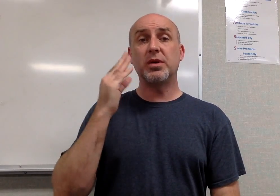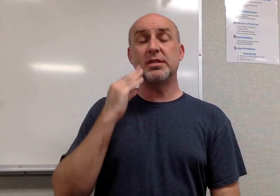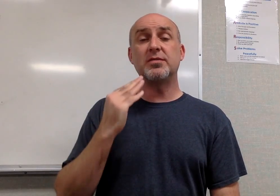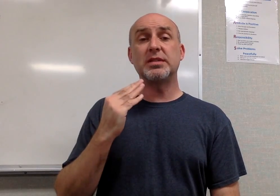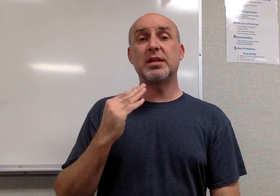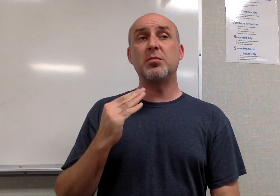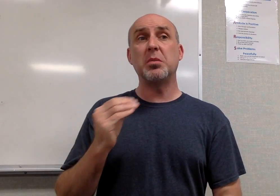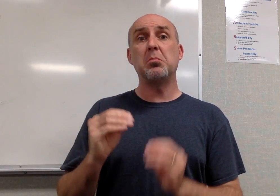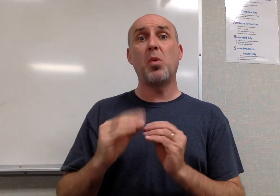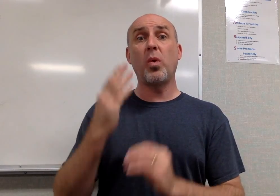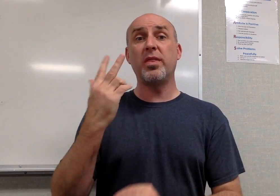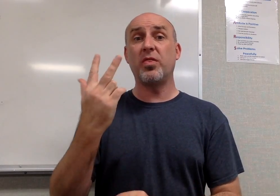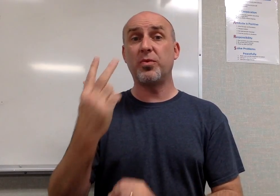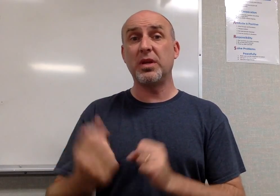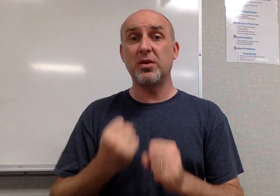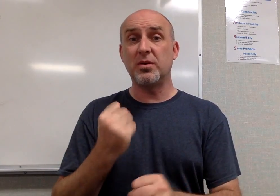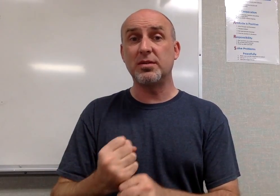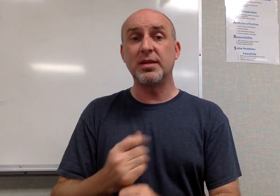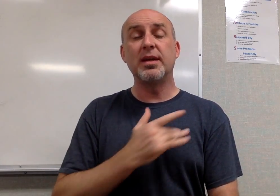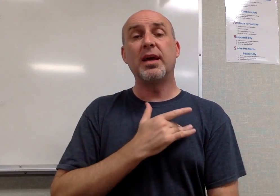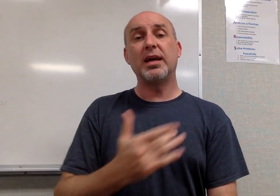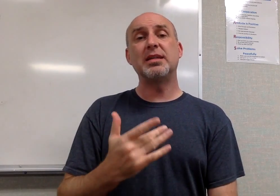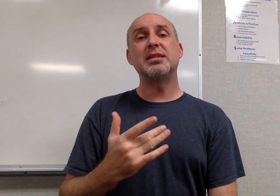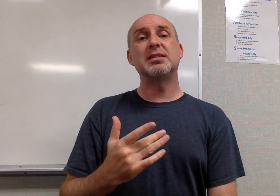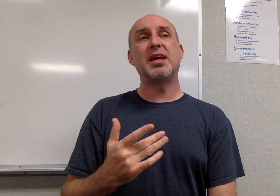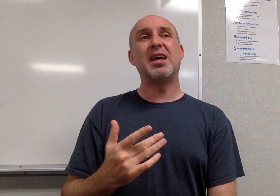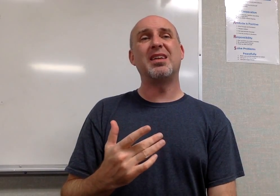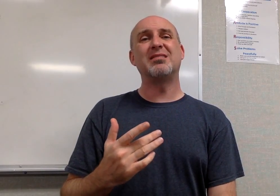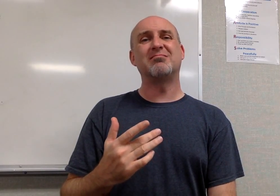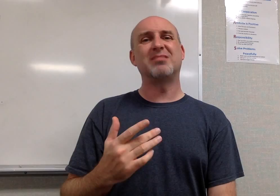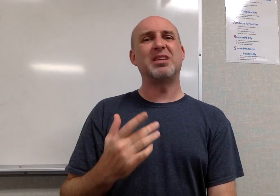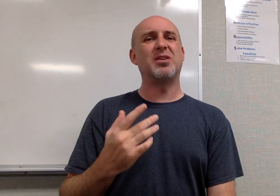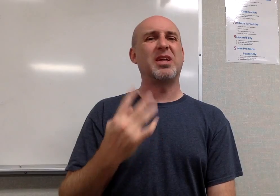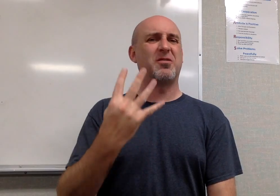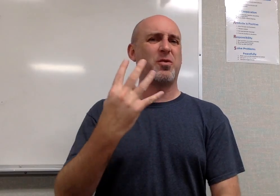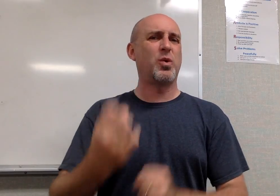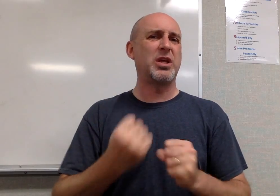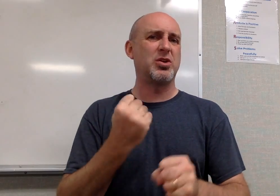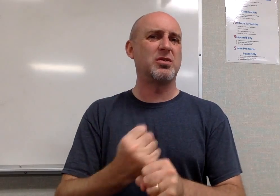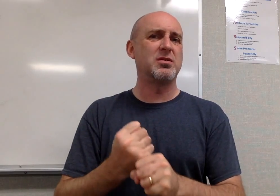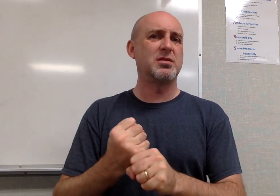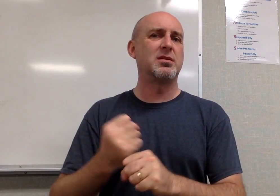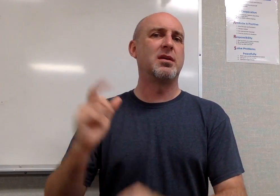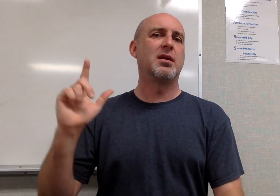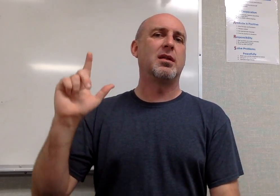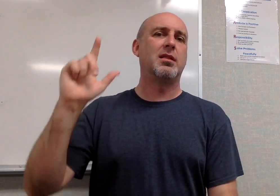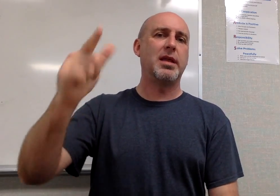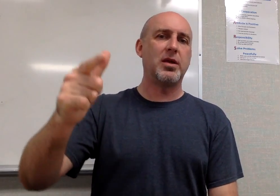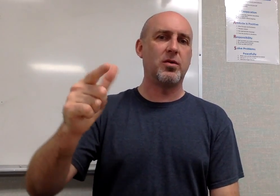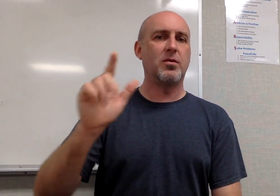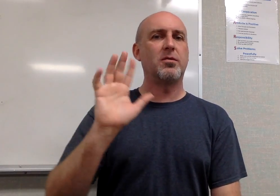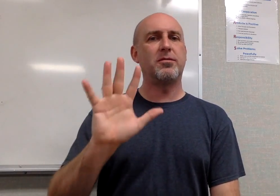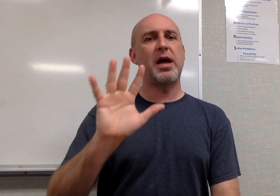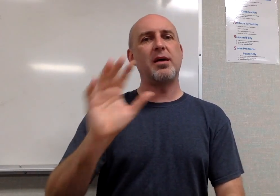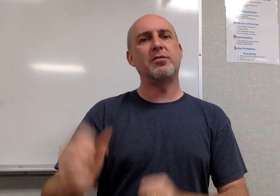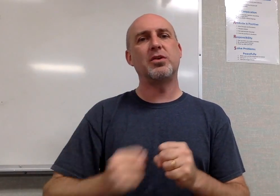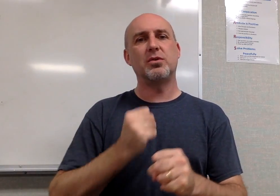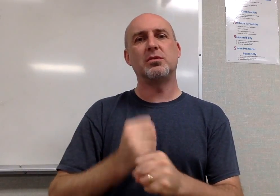experience, if it's going to be more than 3 years, I tend to sign, like 4 years later or 5